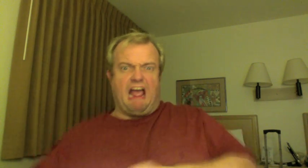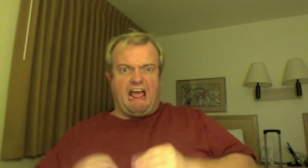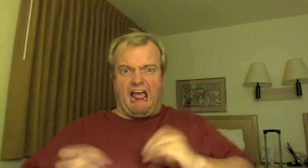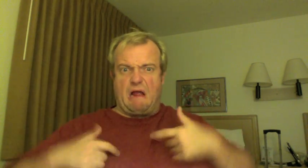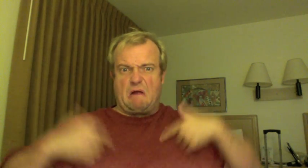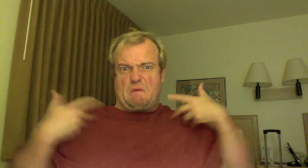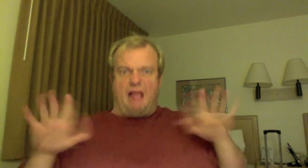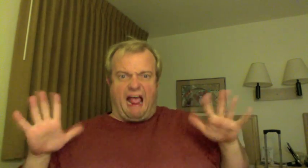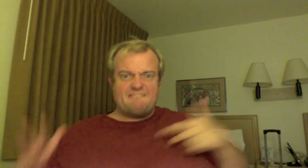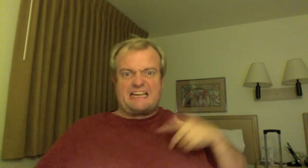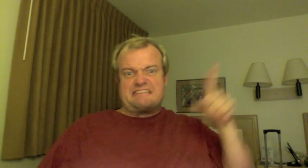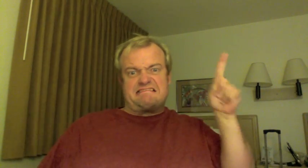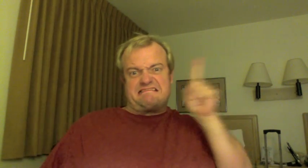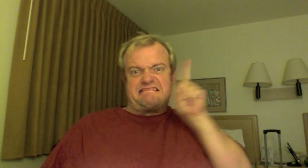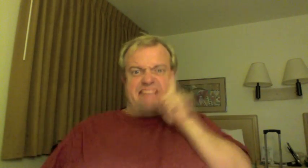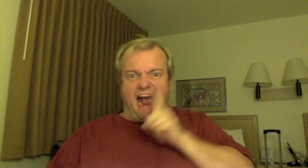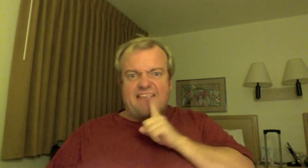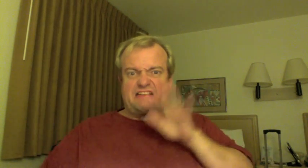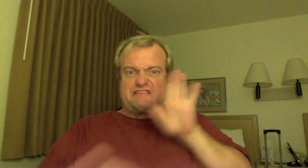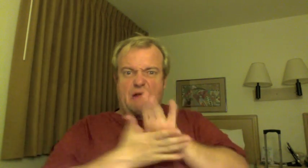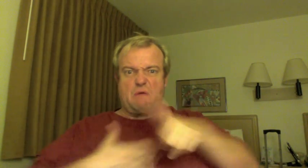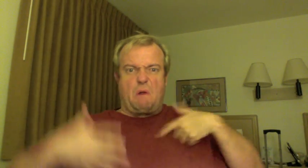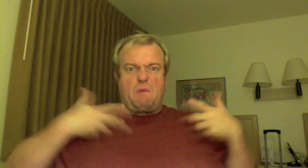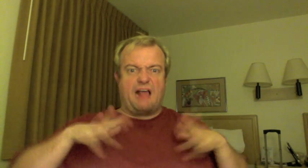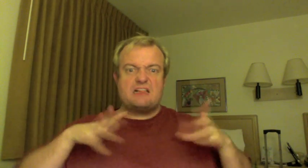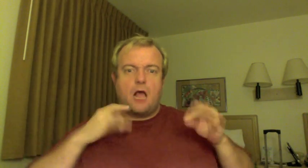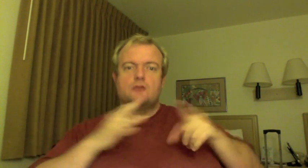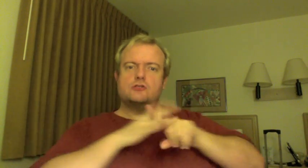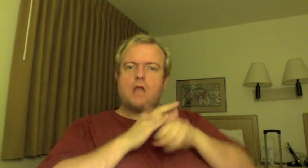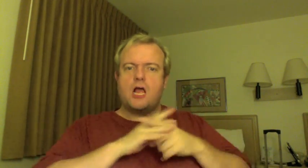I worked for this project. I was 33 years old to